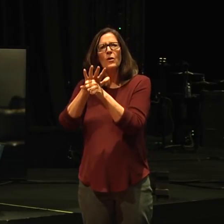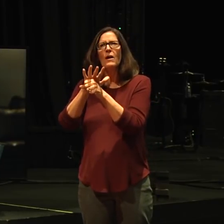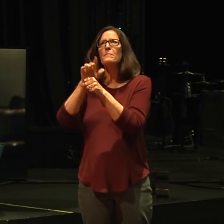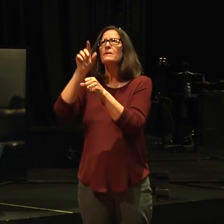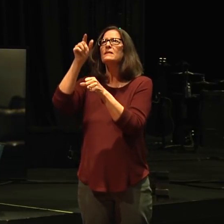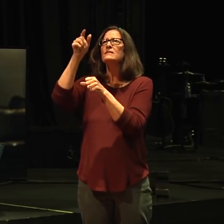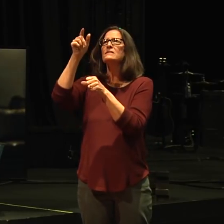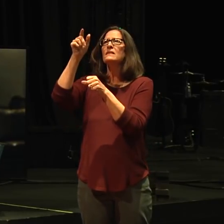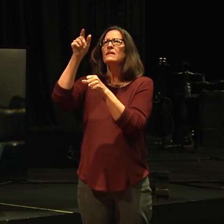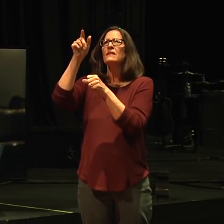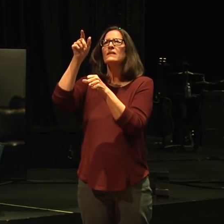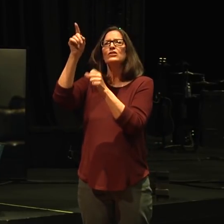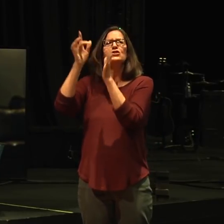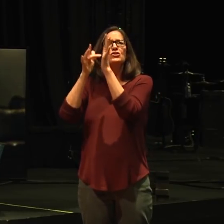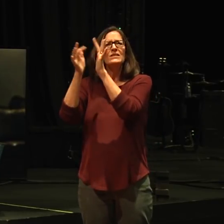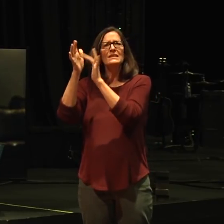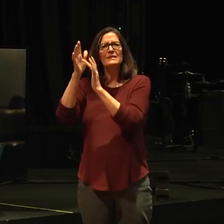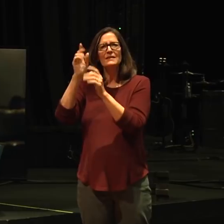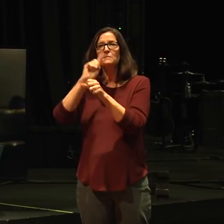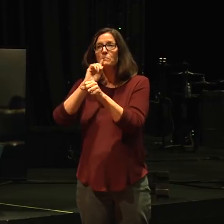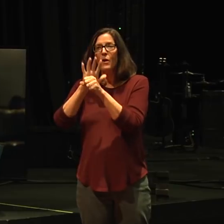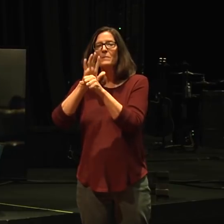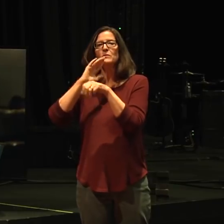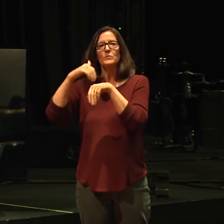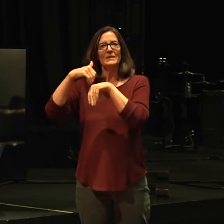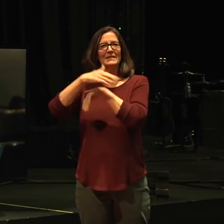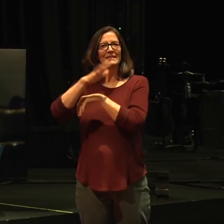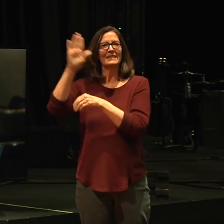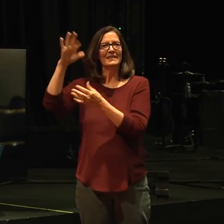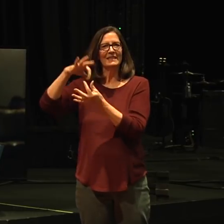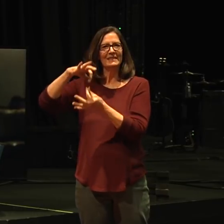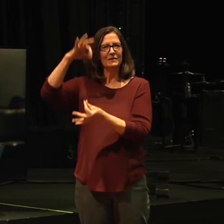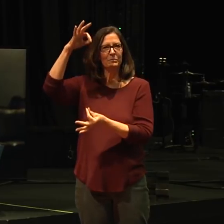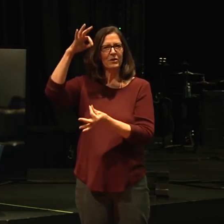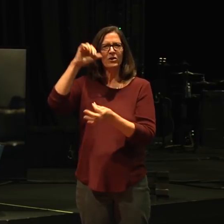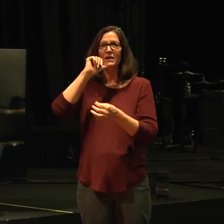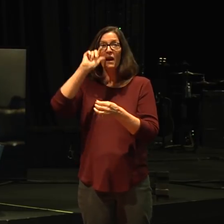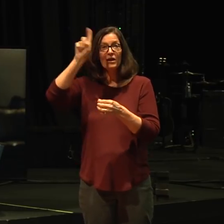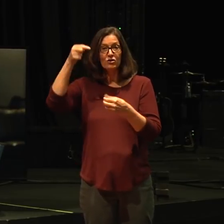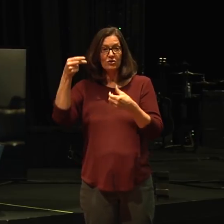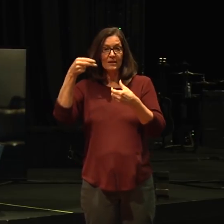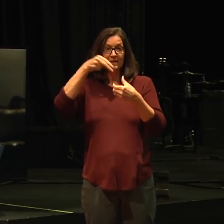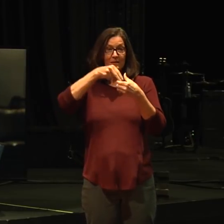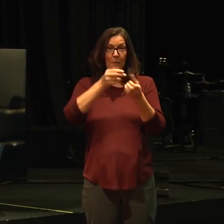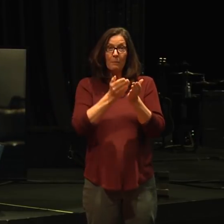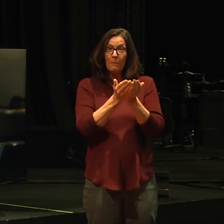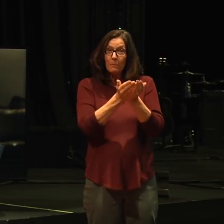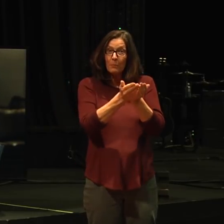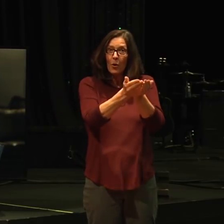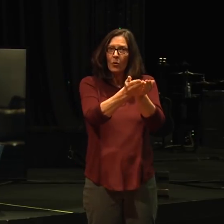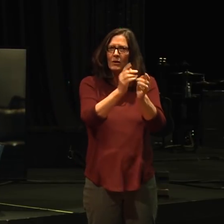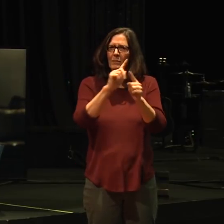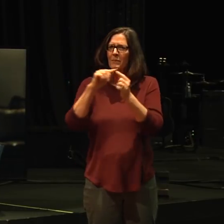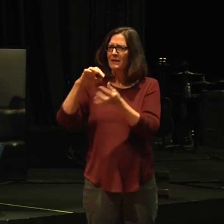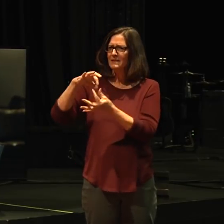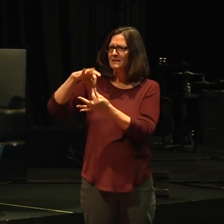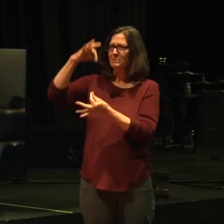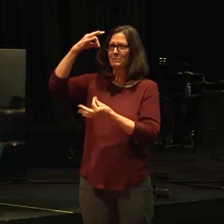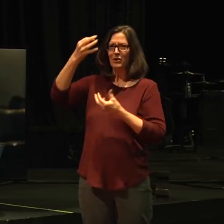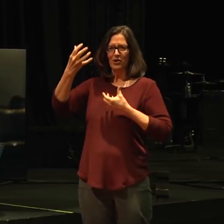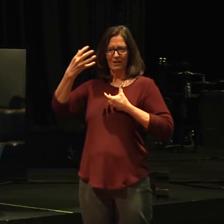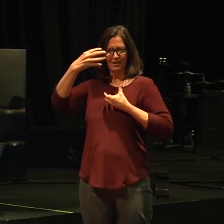his own Spirit to not just be like in the boat with us, but actually to live like in you,